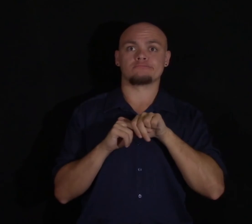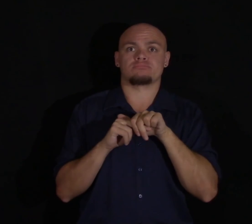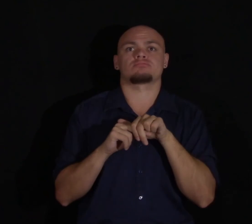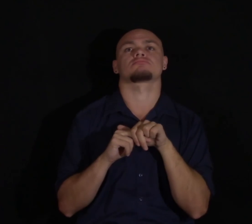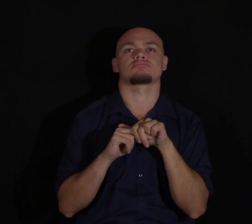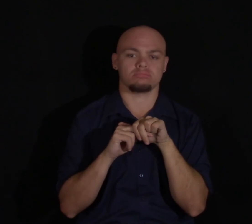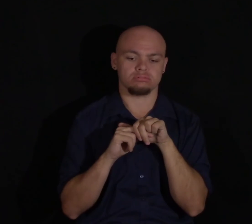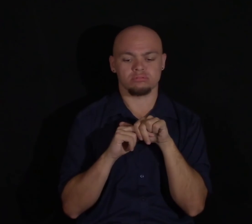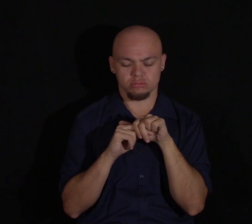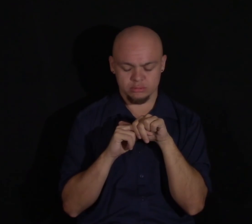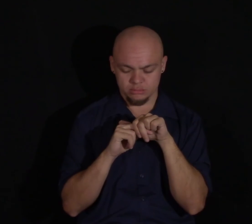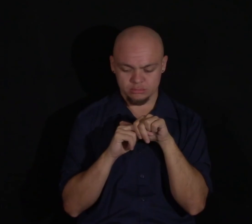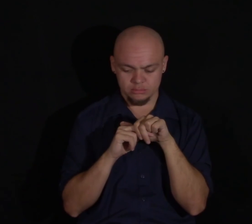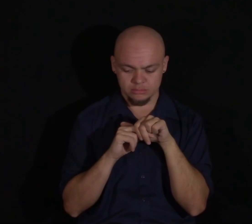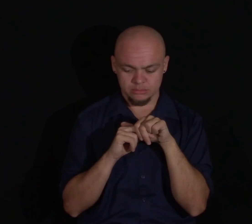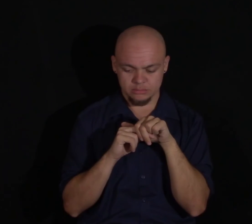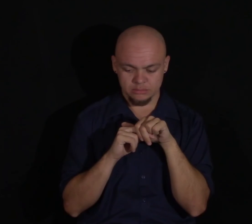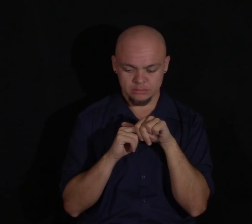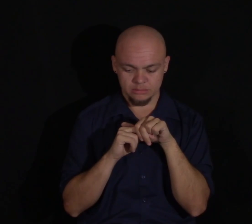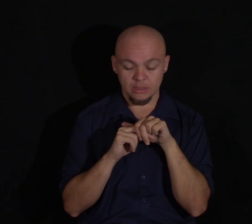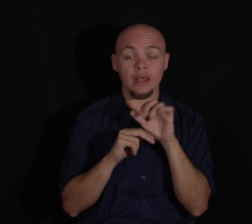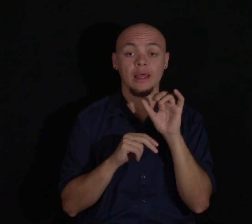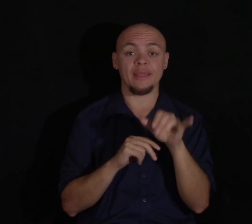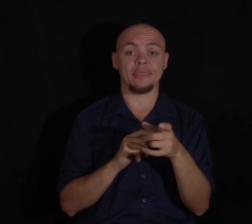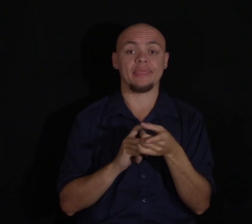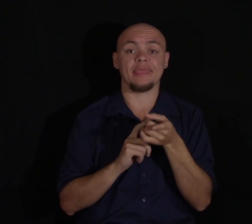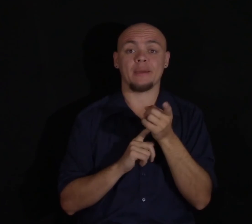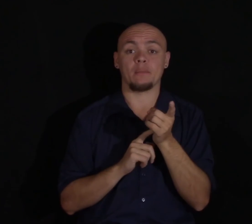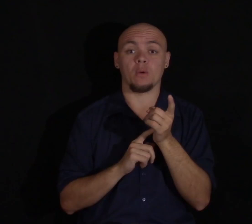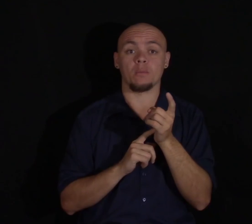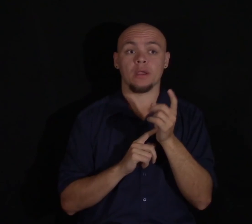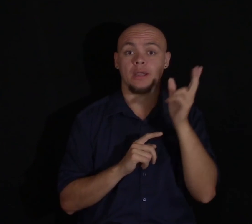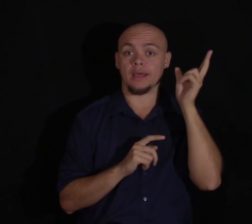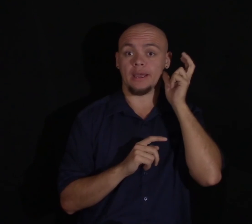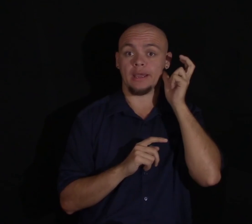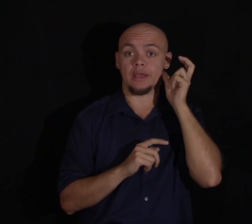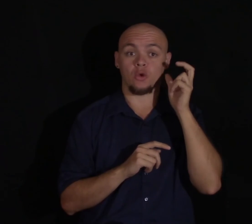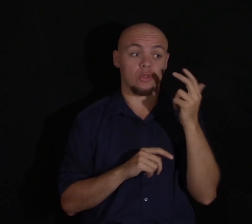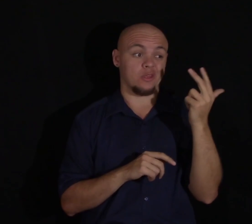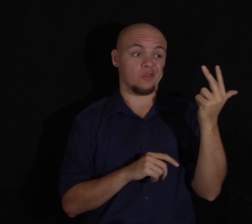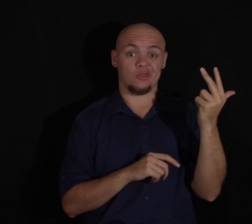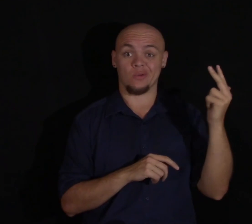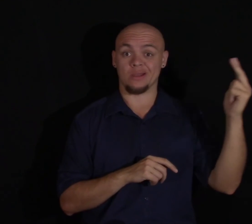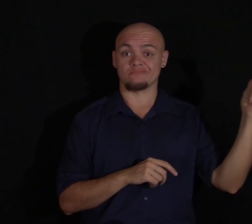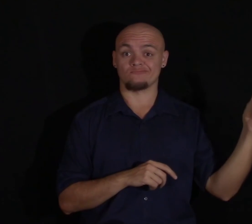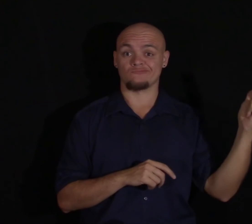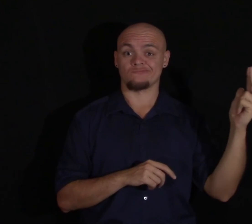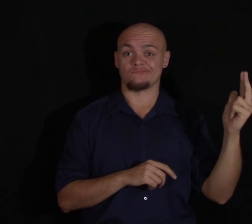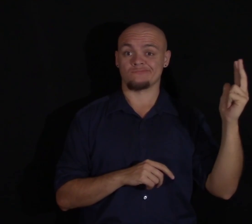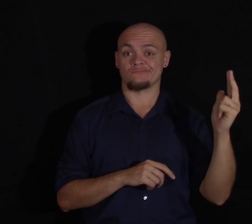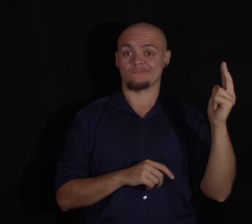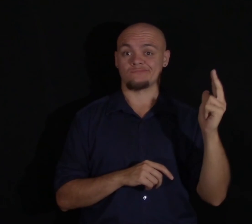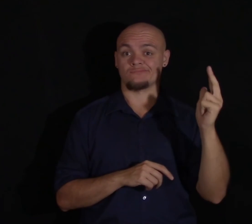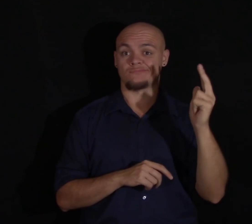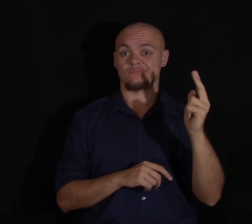aloud. At that moment I heard the steps of my younger protectors. I had not a moment to